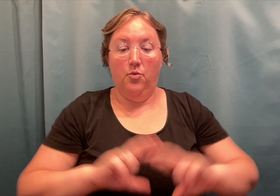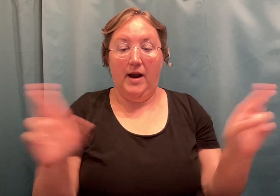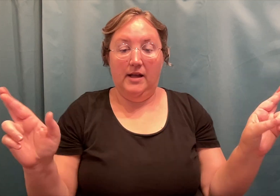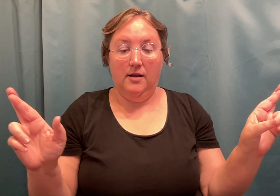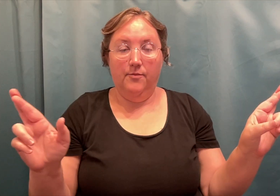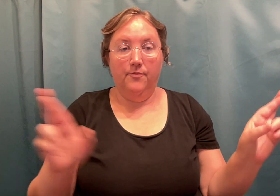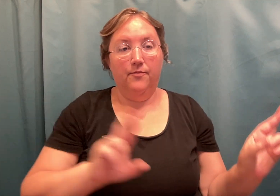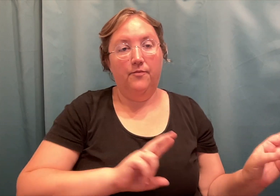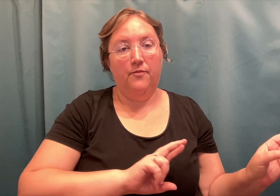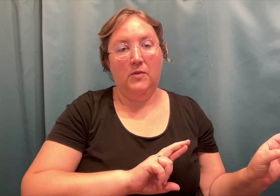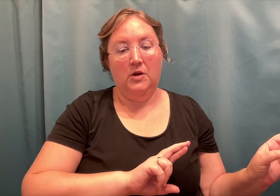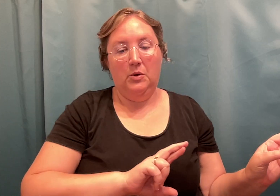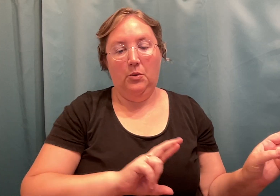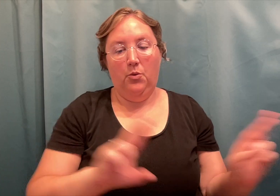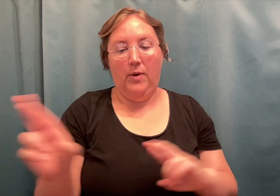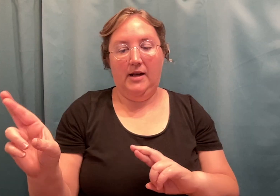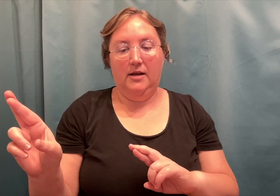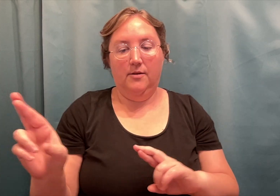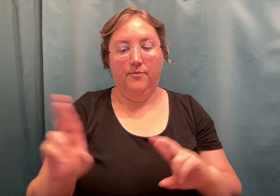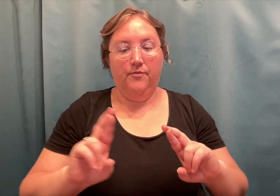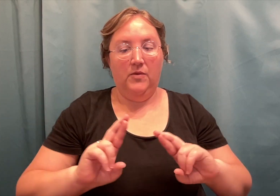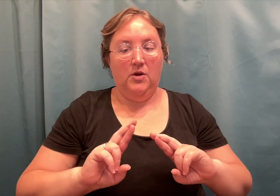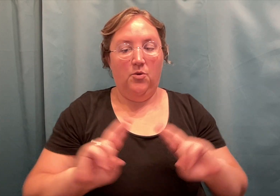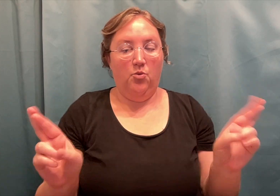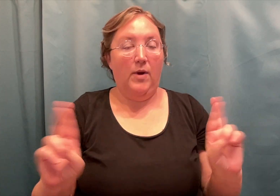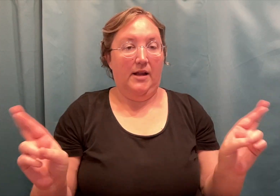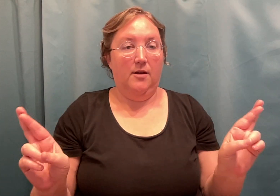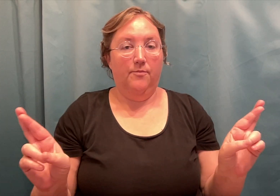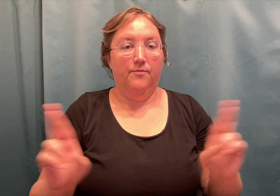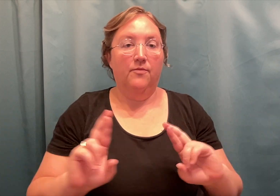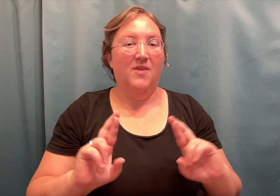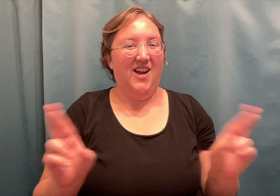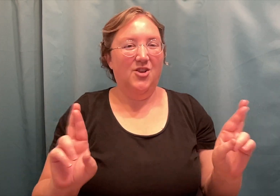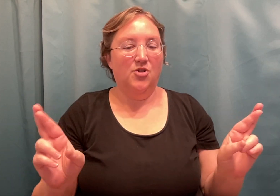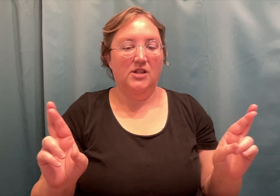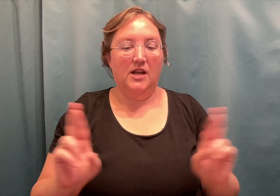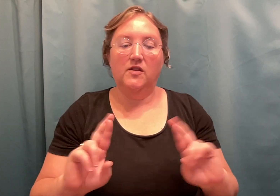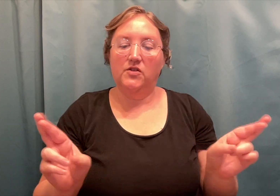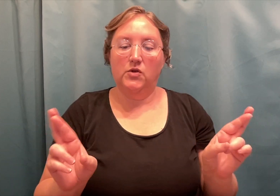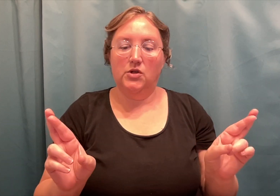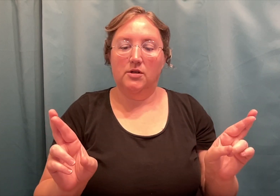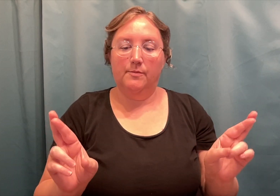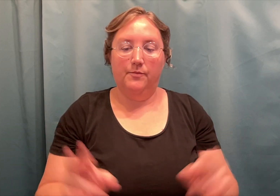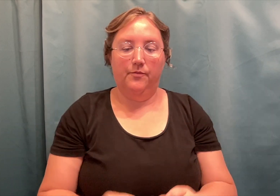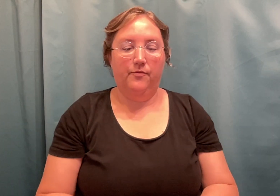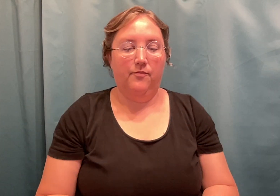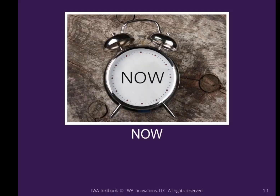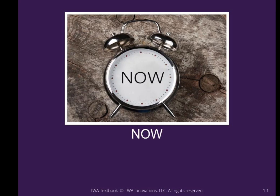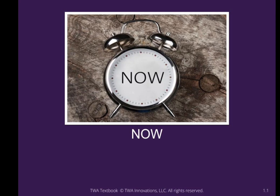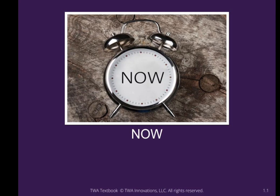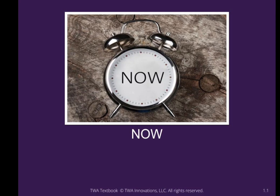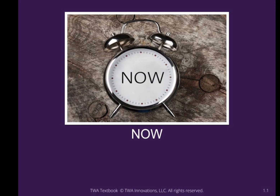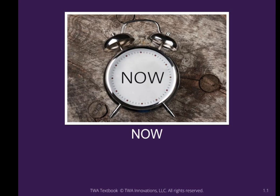Ready? Ready? Ready. I usually sign this version.